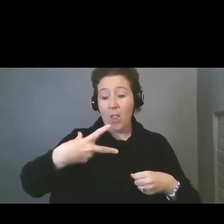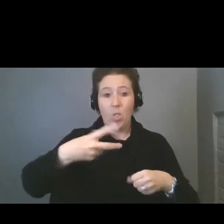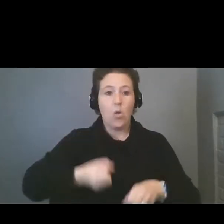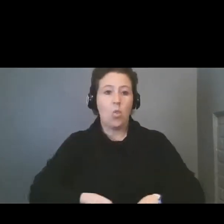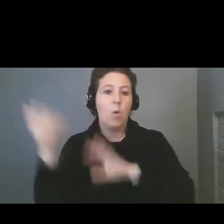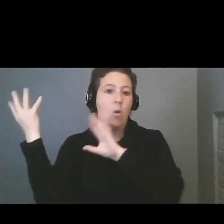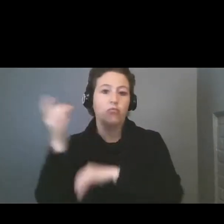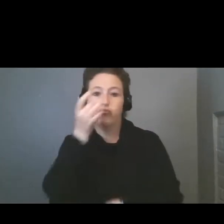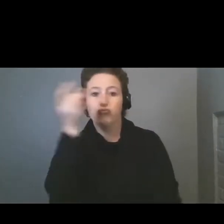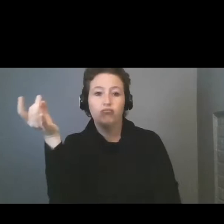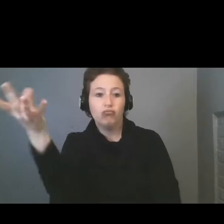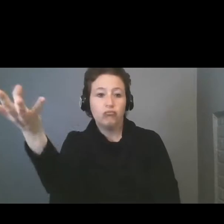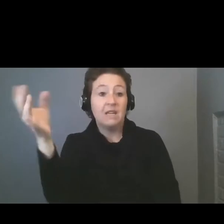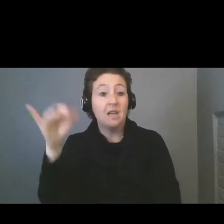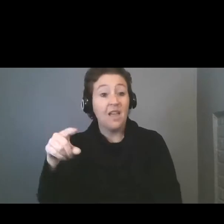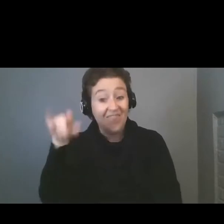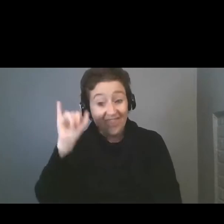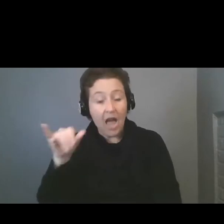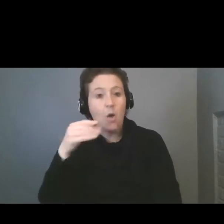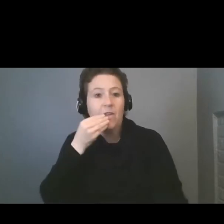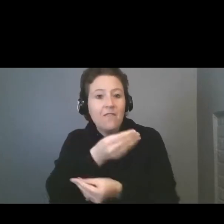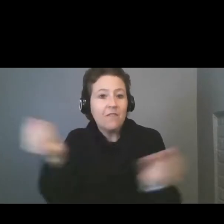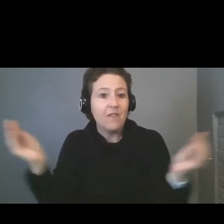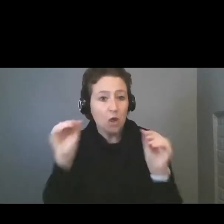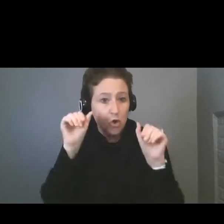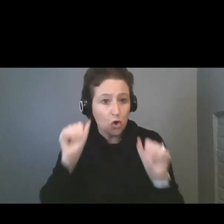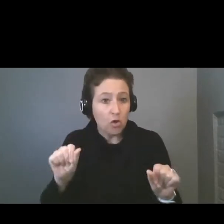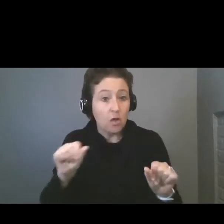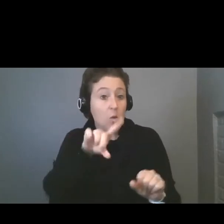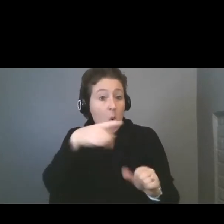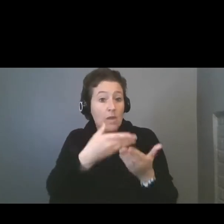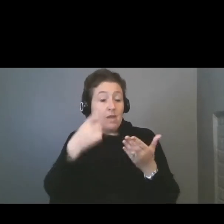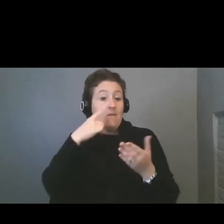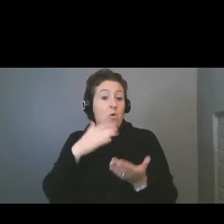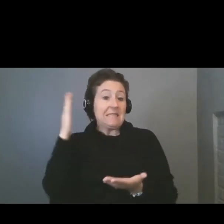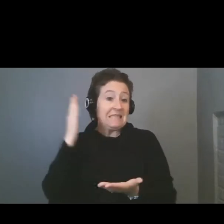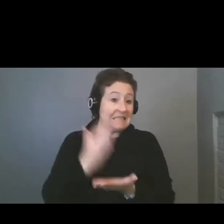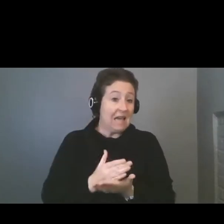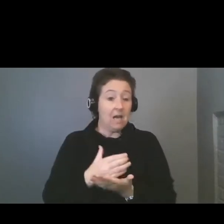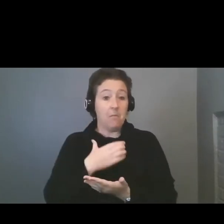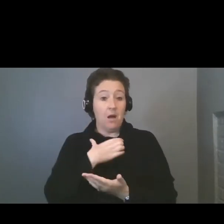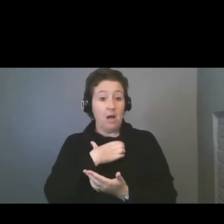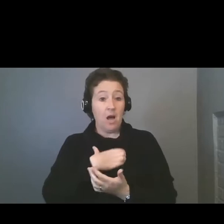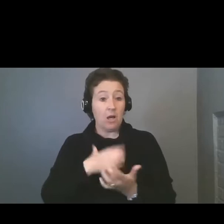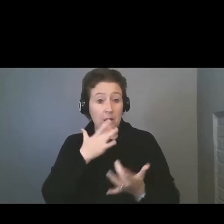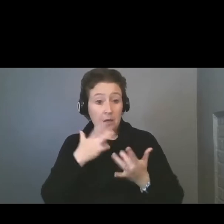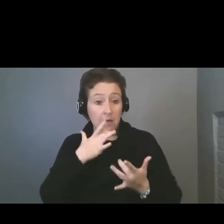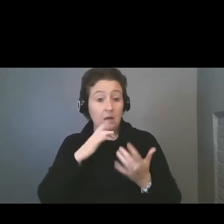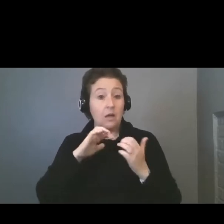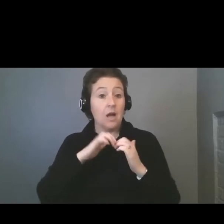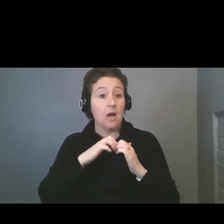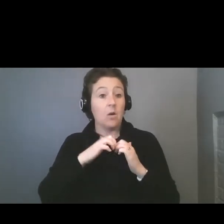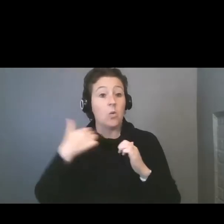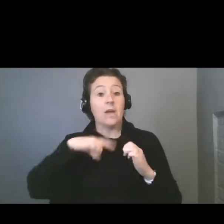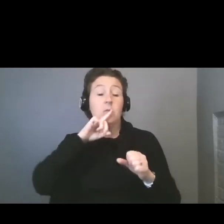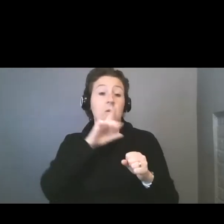just throwing it away. So the only thing it would take to end hunger in our community is for us all to commit to never throwing